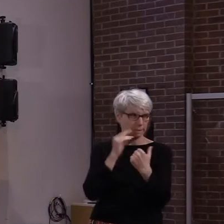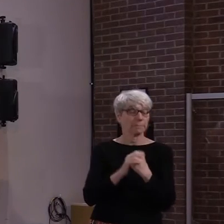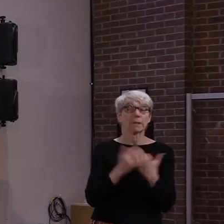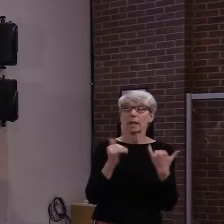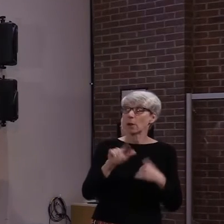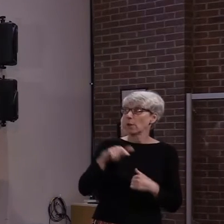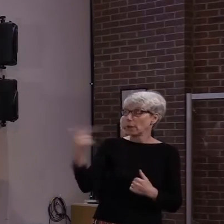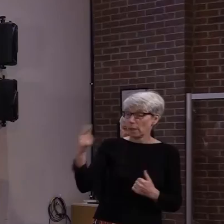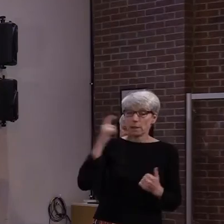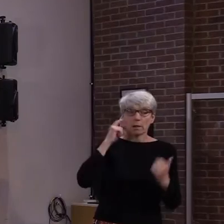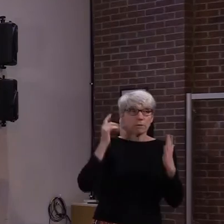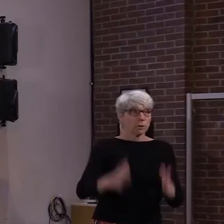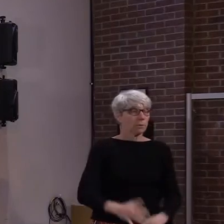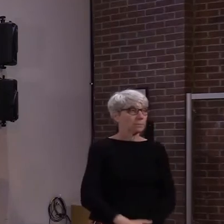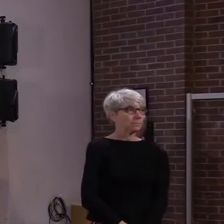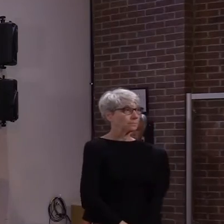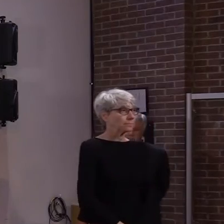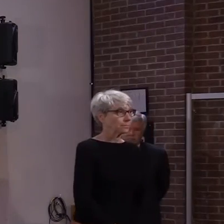turn it back to the governor.